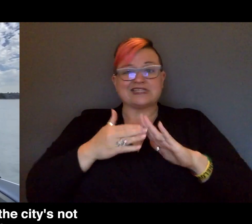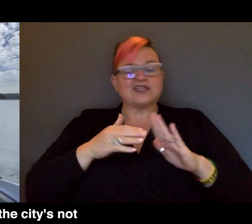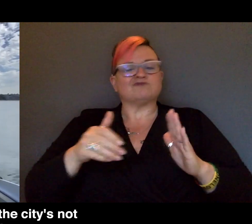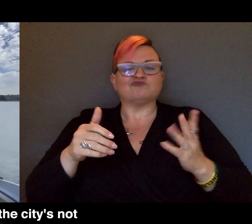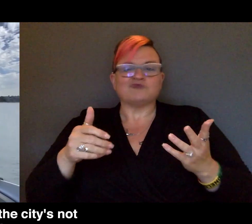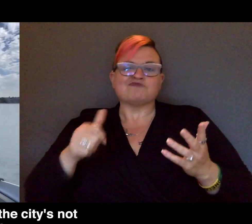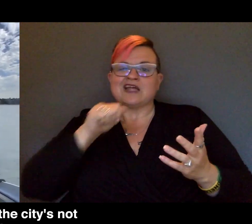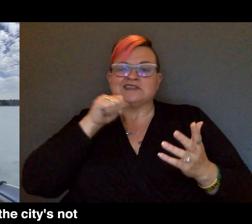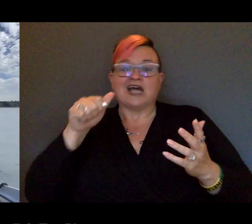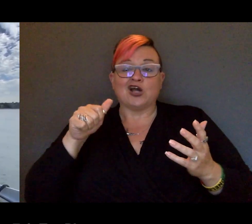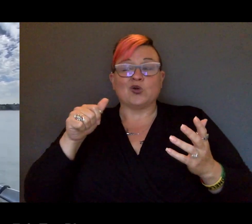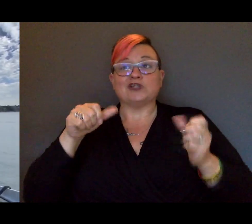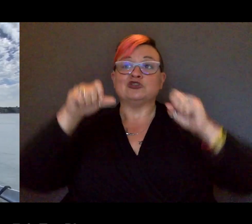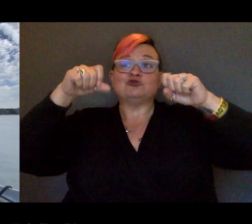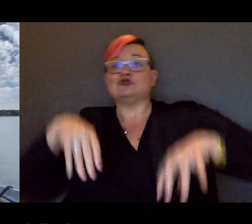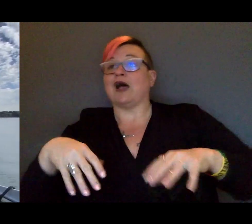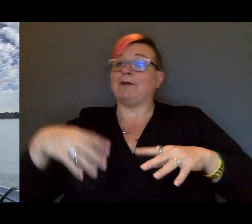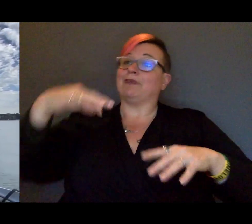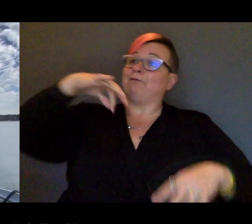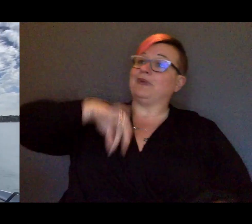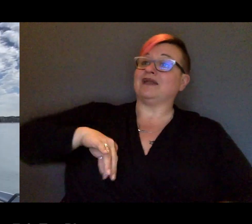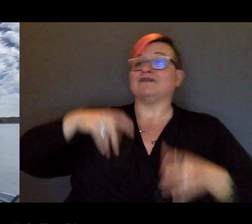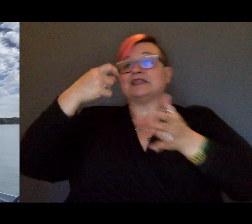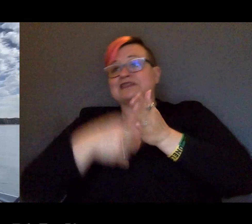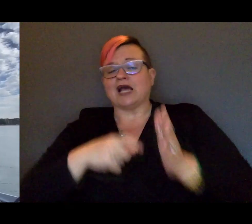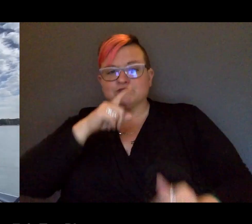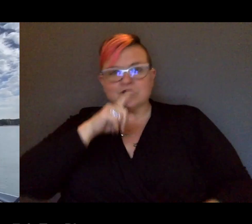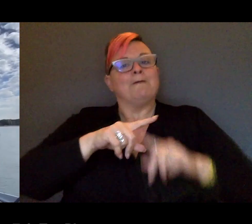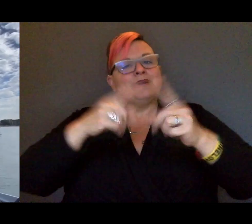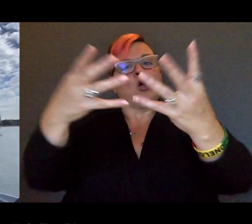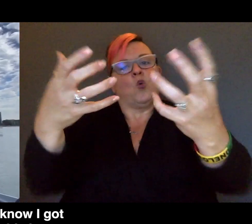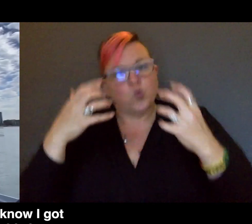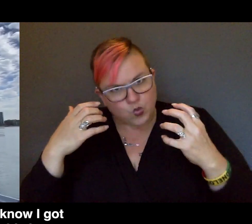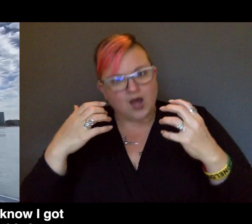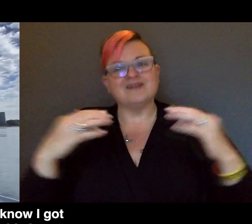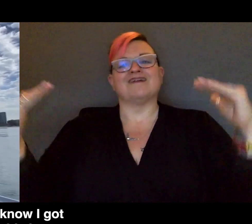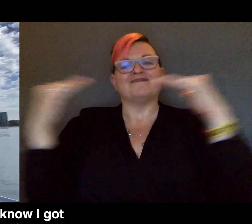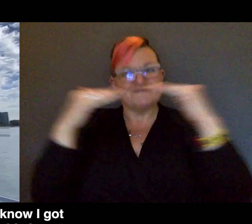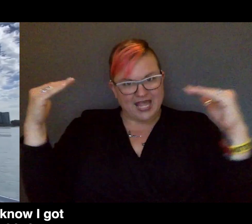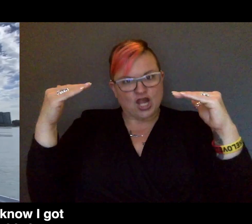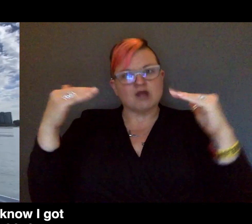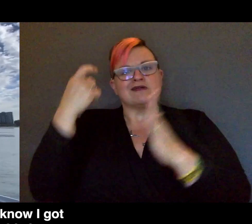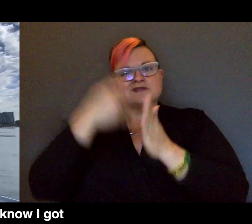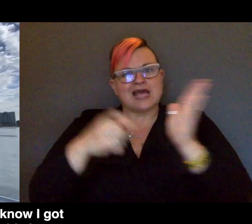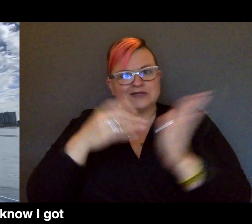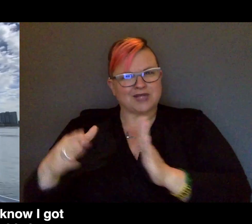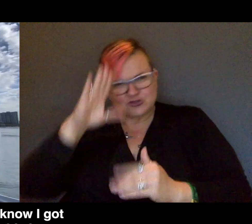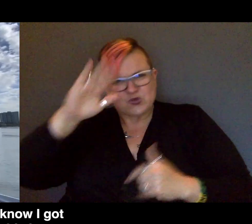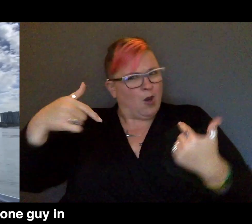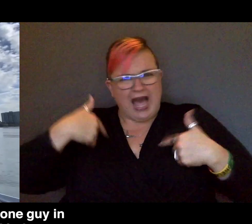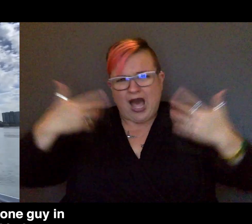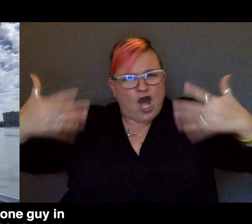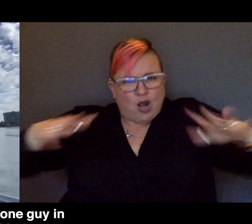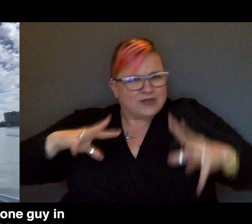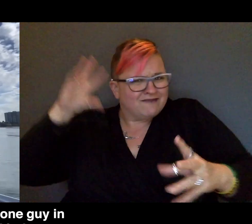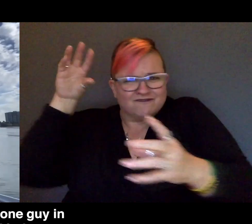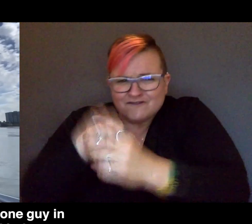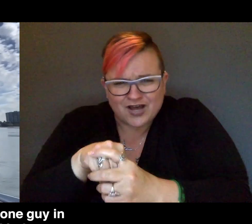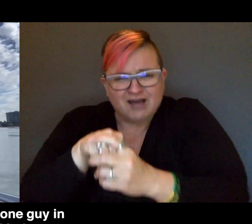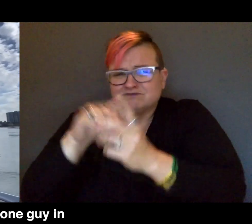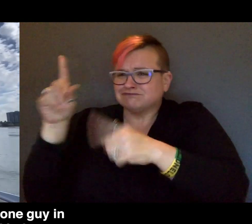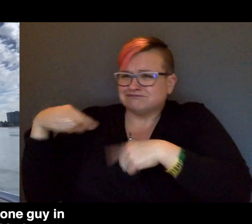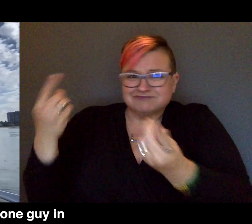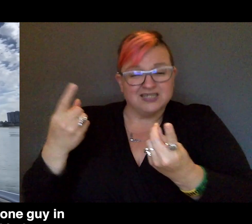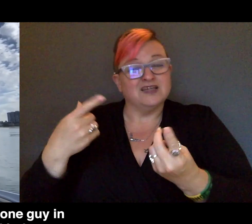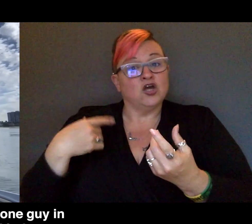city's not giving up the revenue. I'm calling it the fair tax plan. And y'all know I got chops on this issue. I was the one